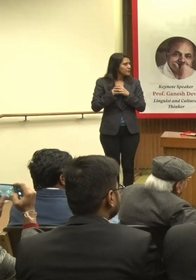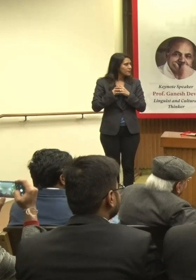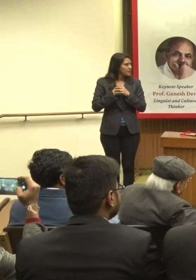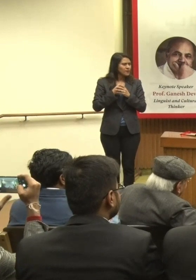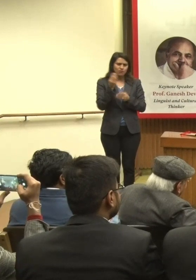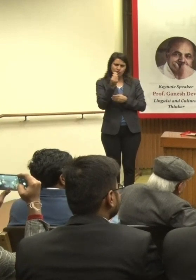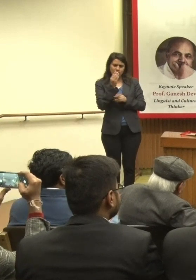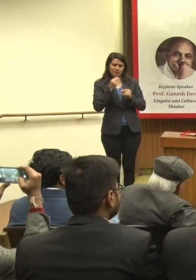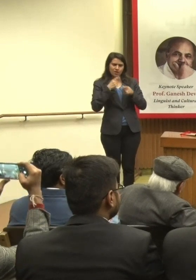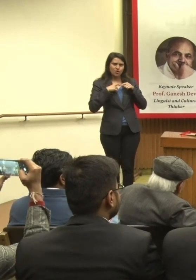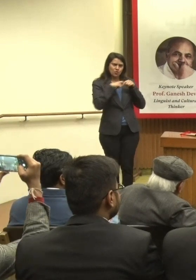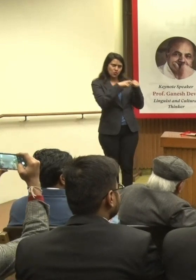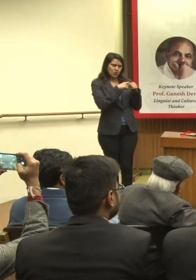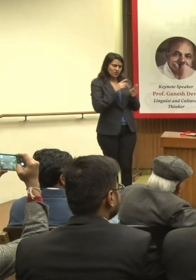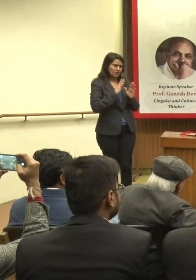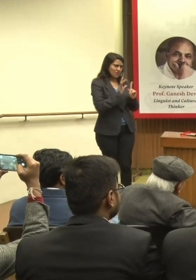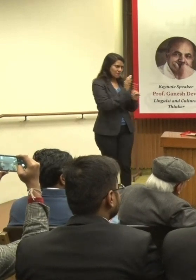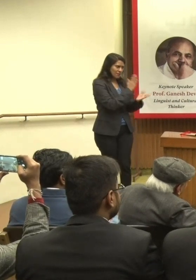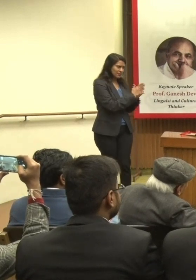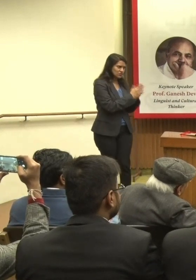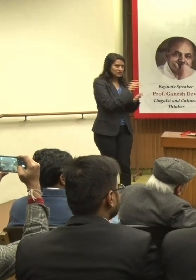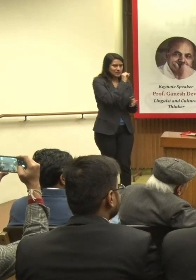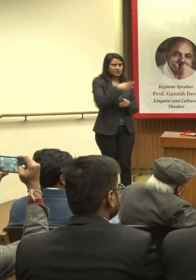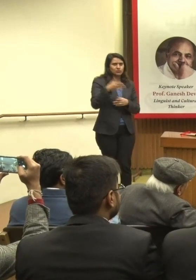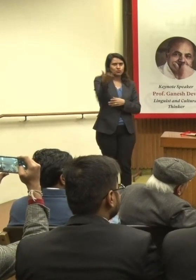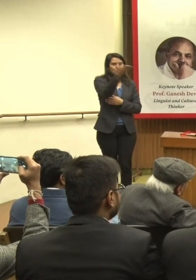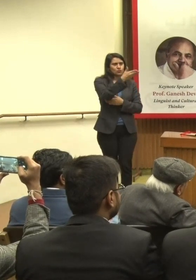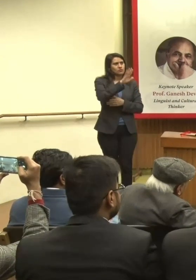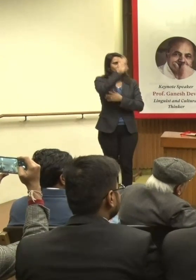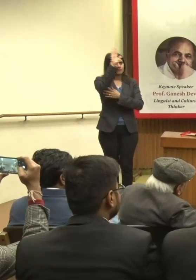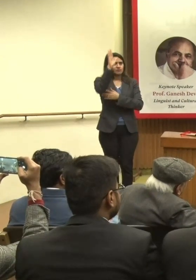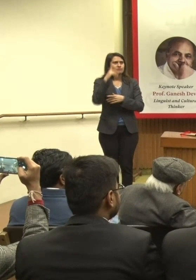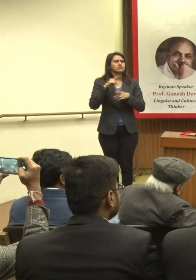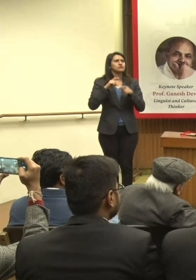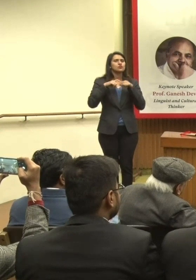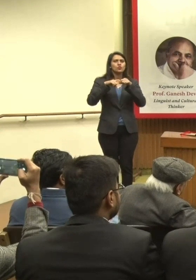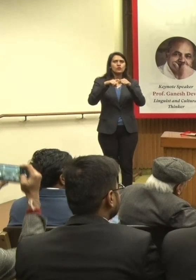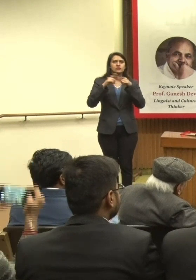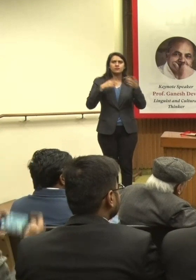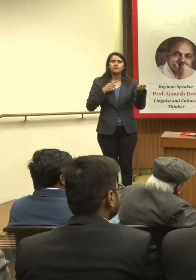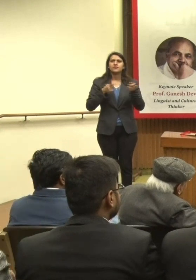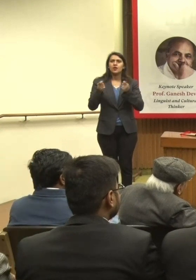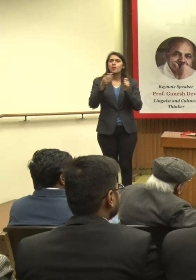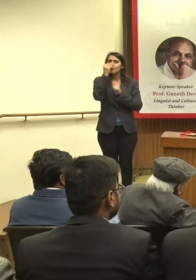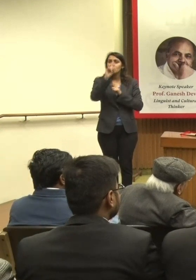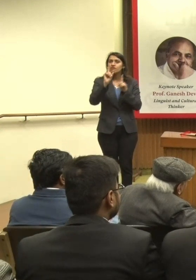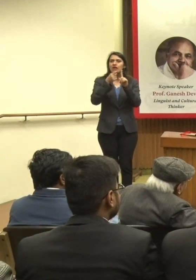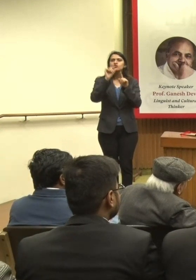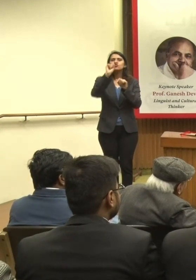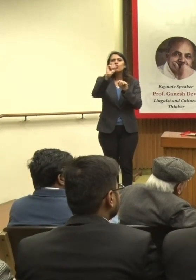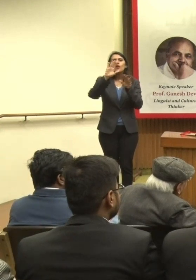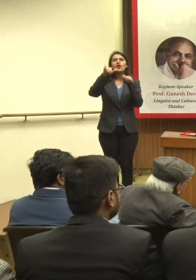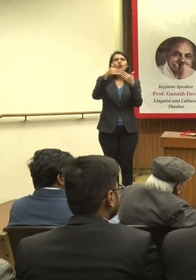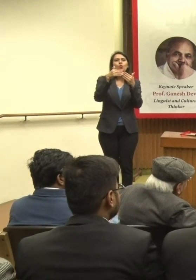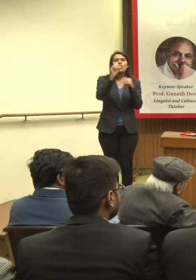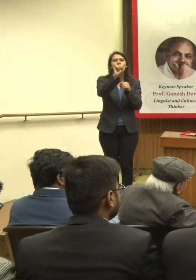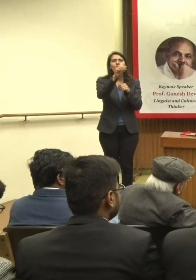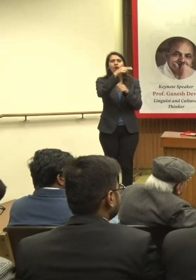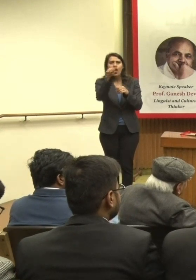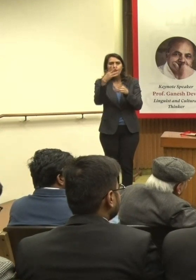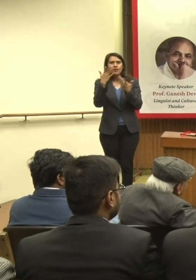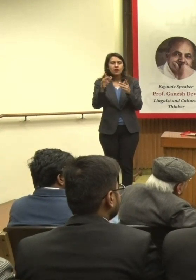few questions, if it's okay, Professor Devy, from the audience. And please introduce yourselves, keep your questions